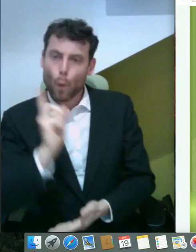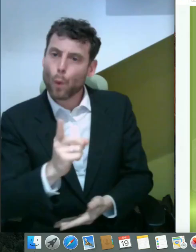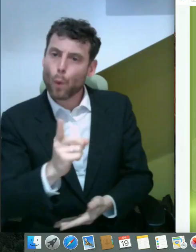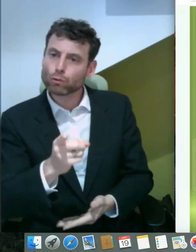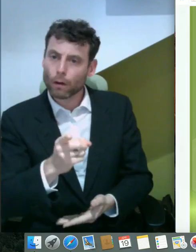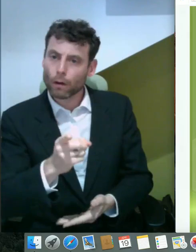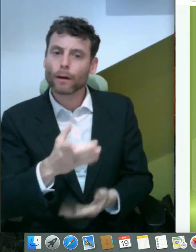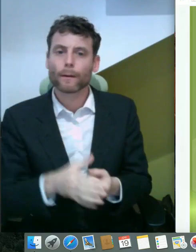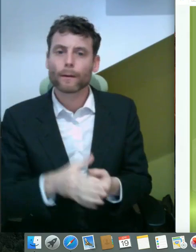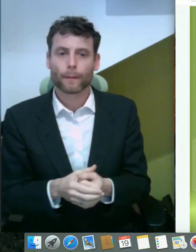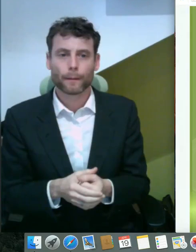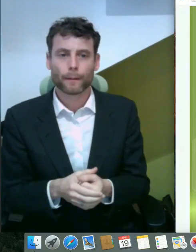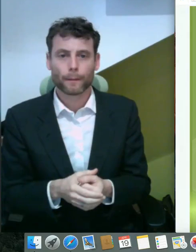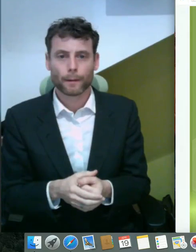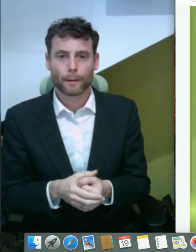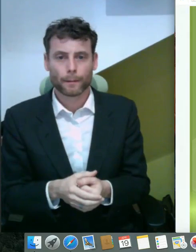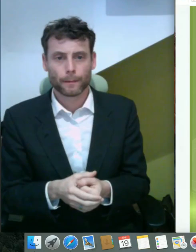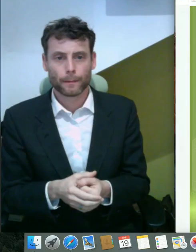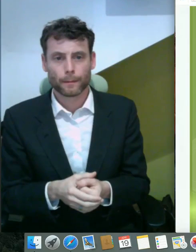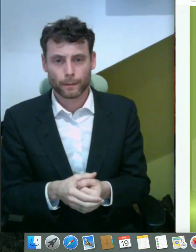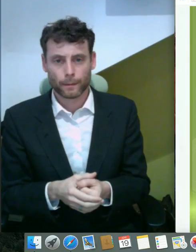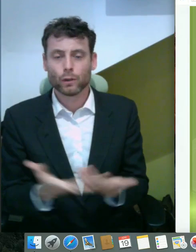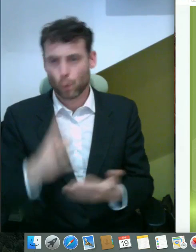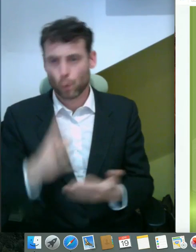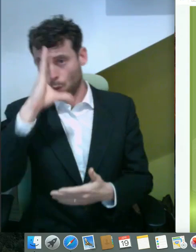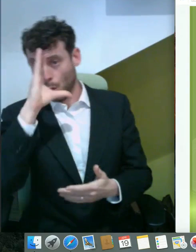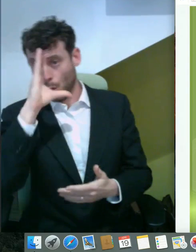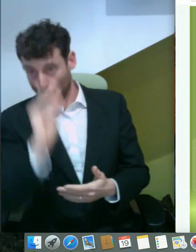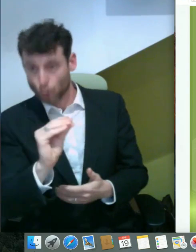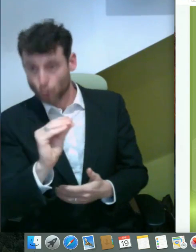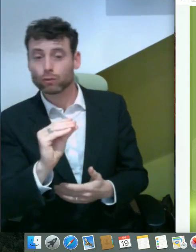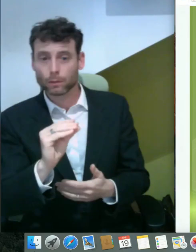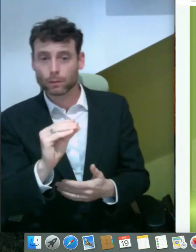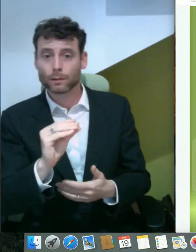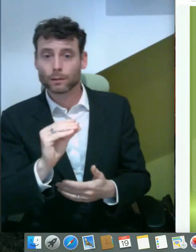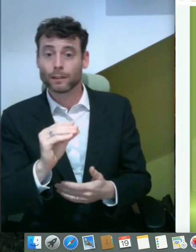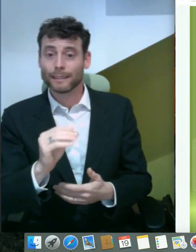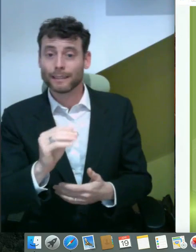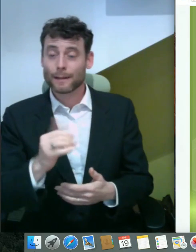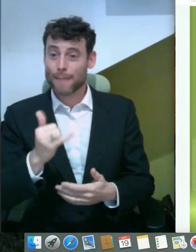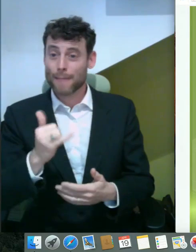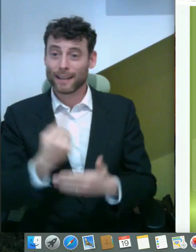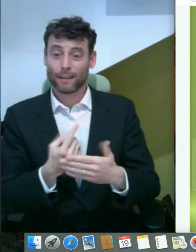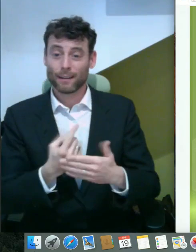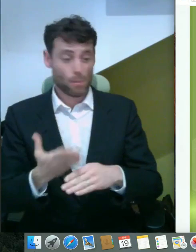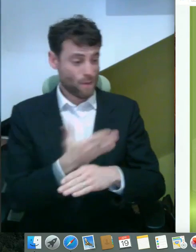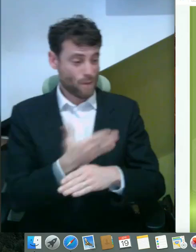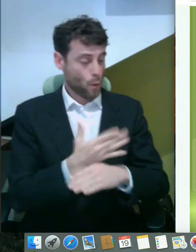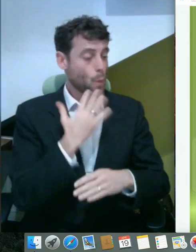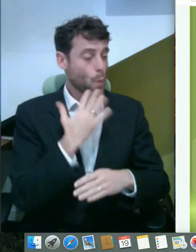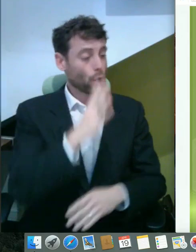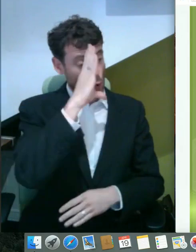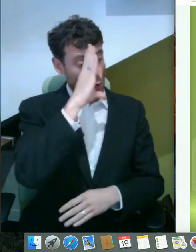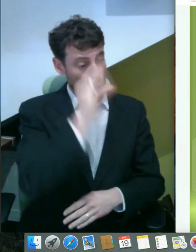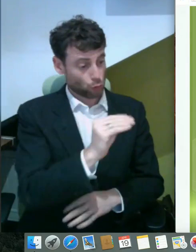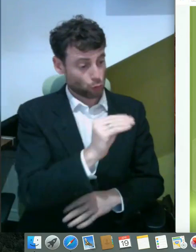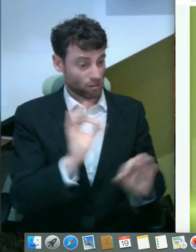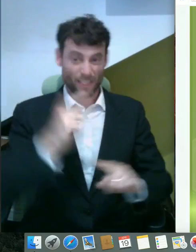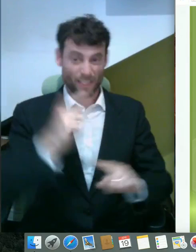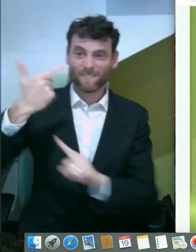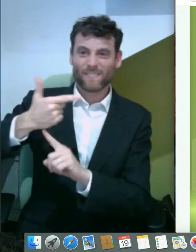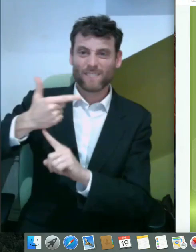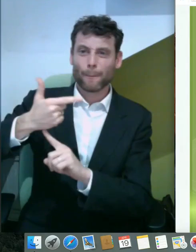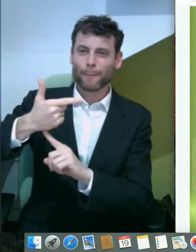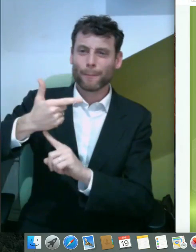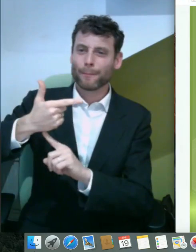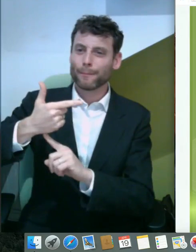video recording equipment will be available when the caution is first put to the deaf party, but it's certainly something that we need to consider.